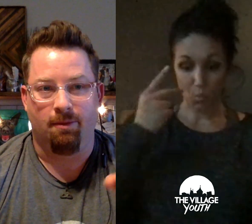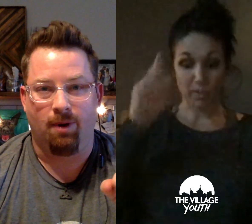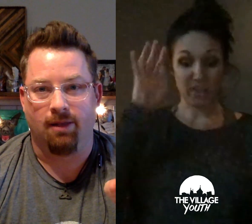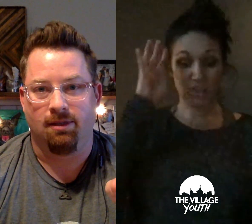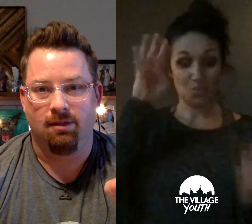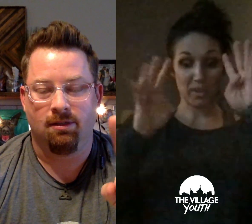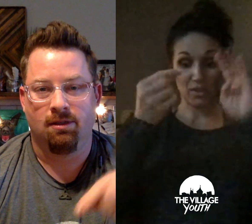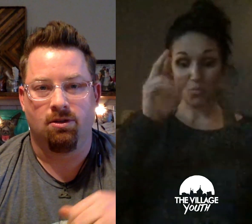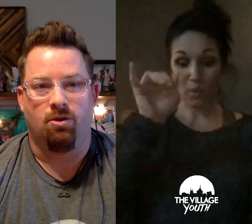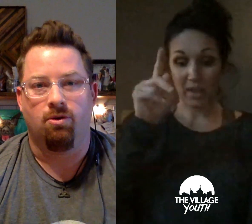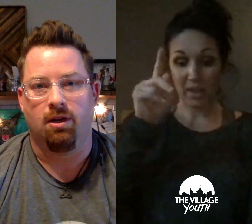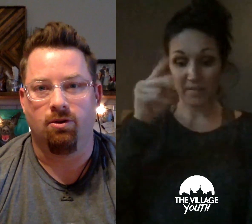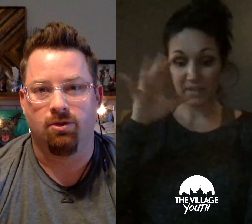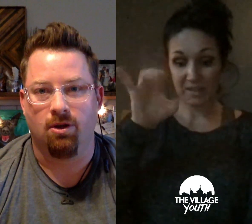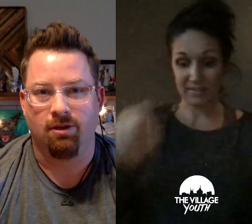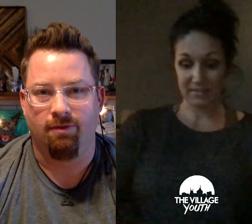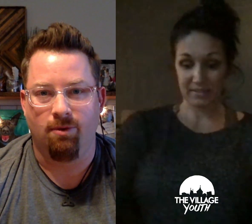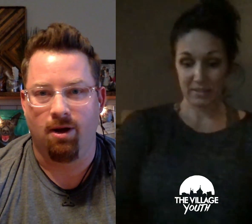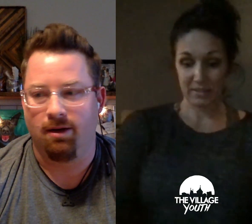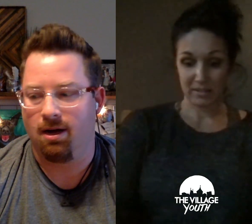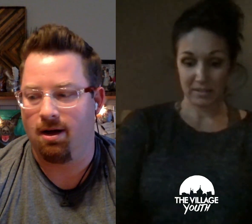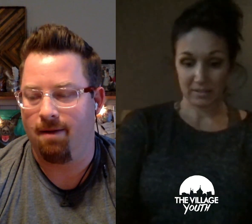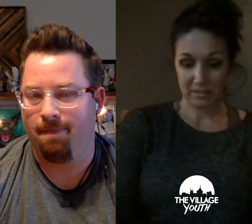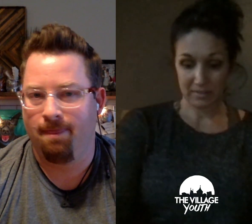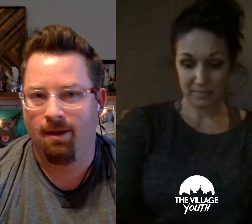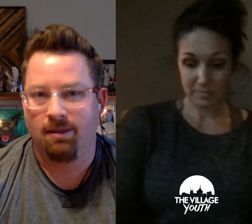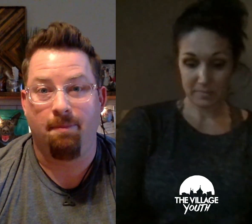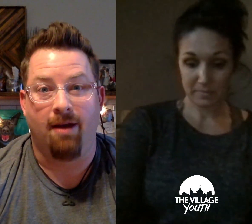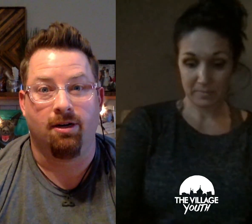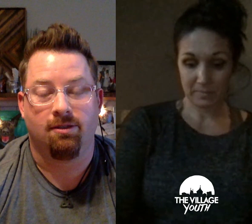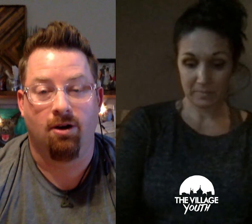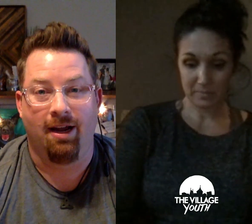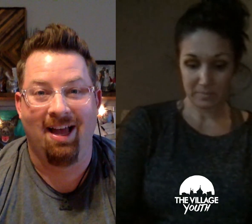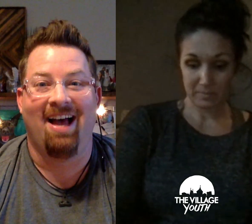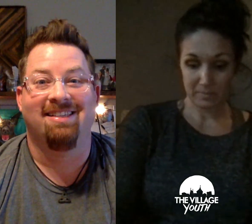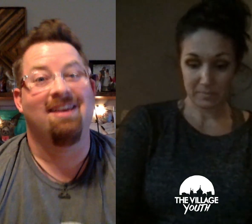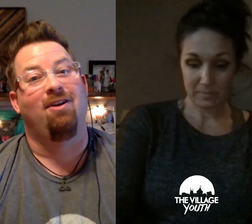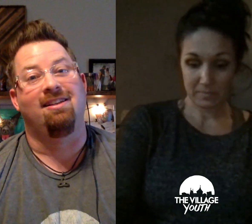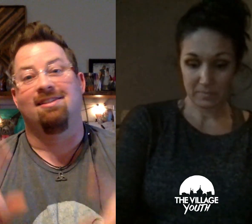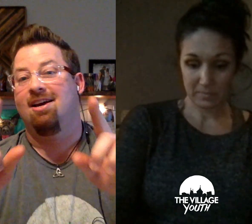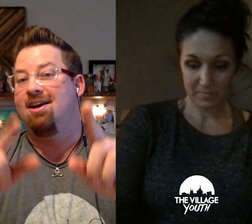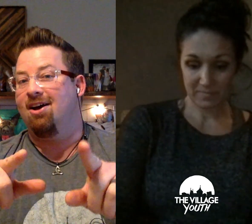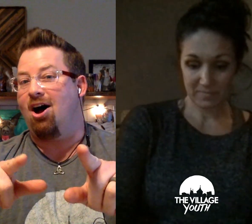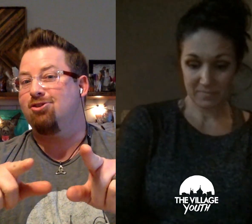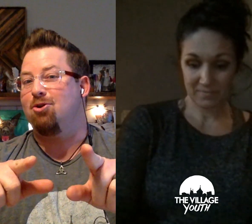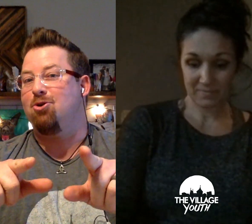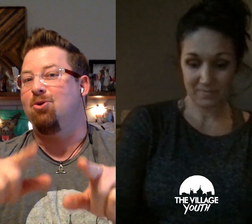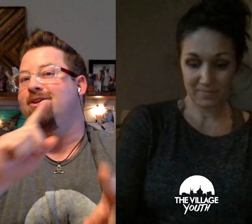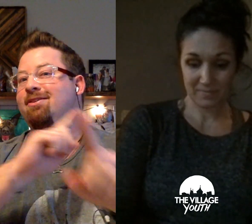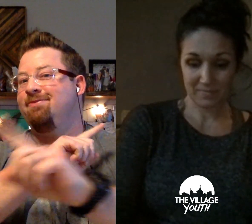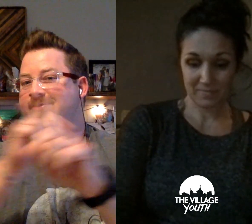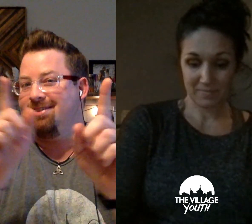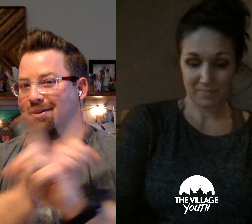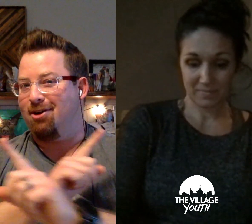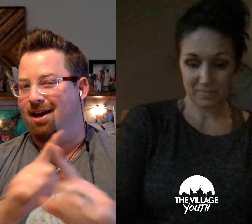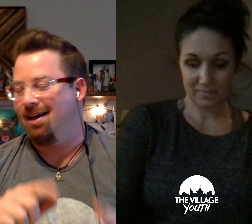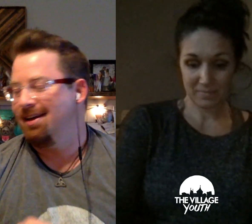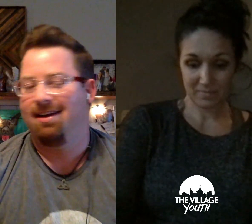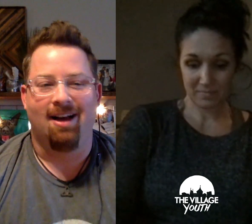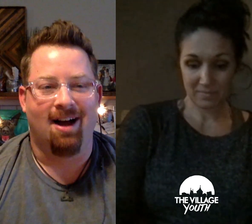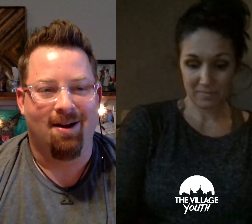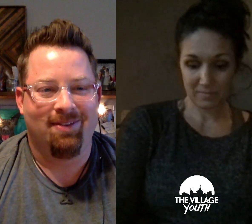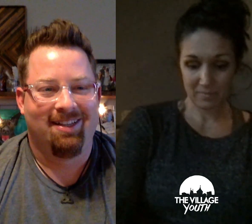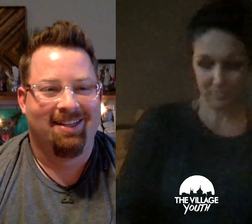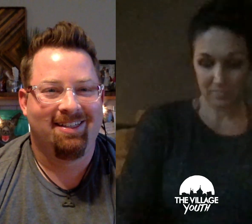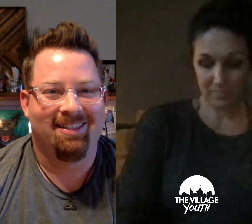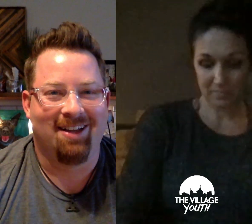prayer of St. Francis. So you can use those if you want. St. Patrick, sorry. St. Francis, also That's cool. Different guy.